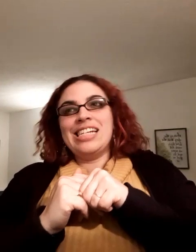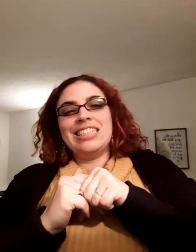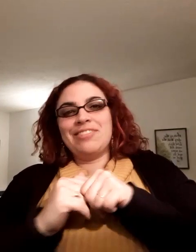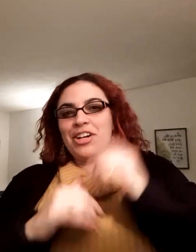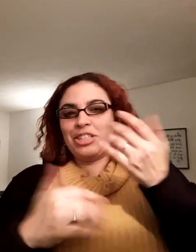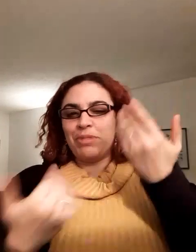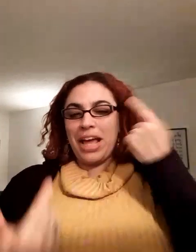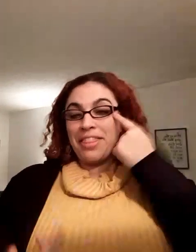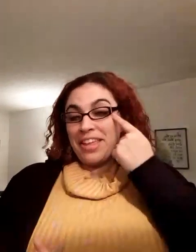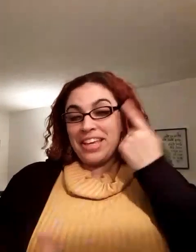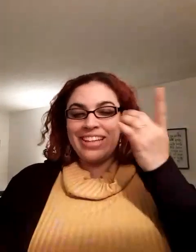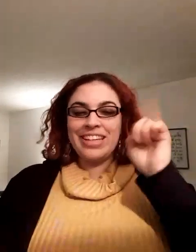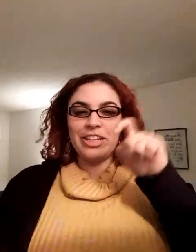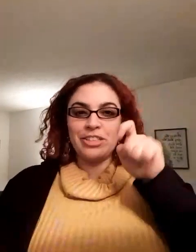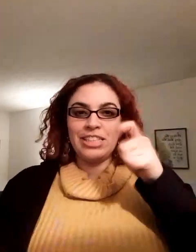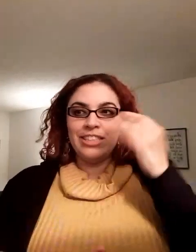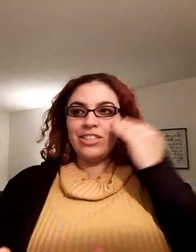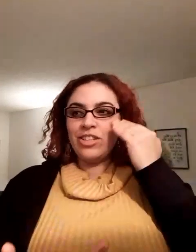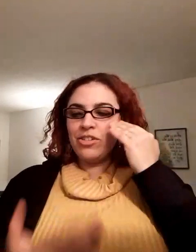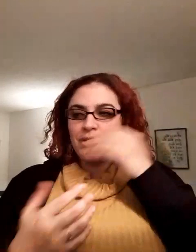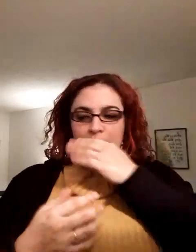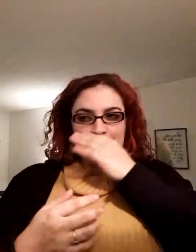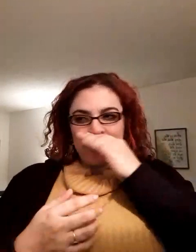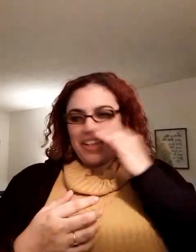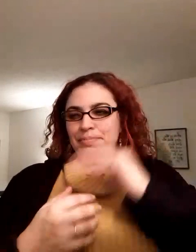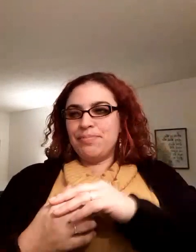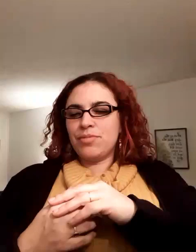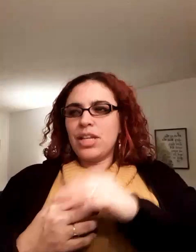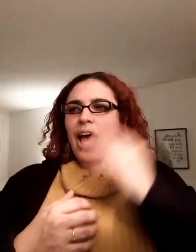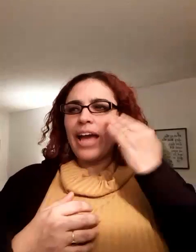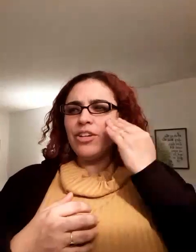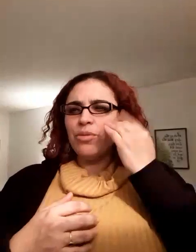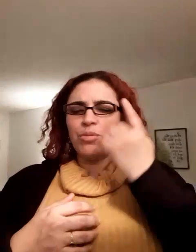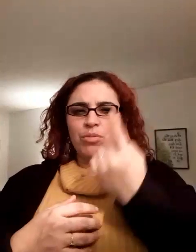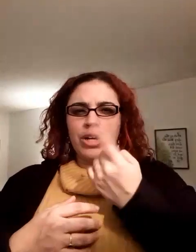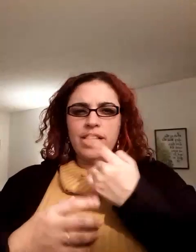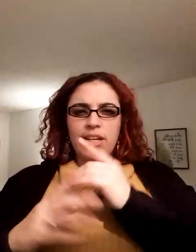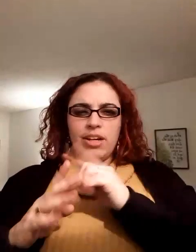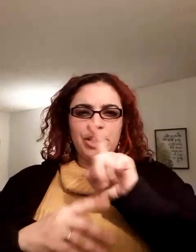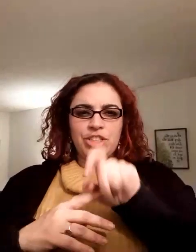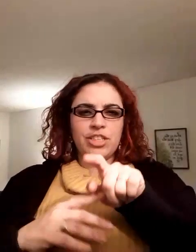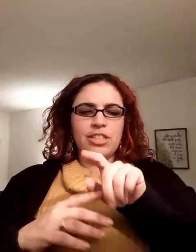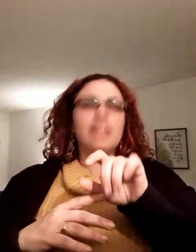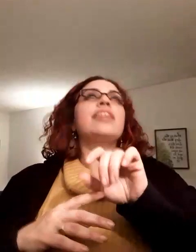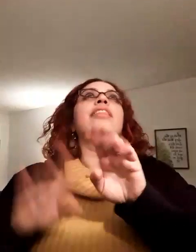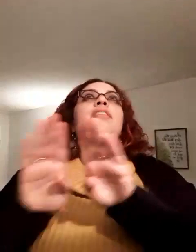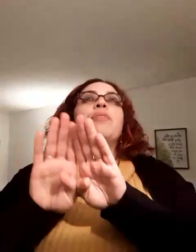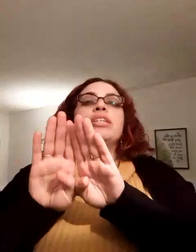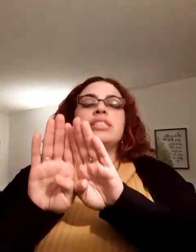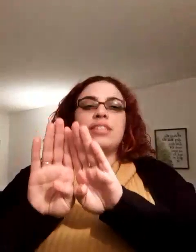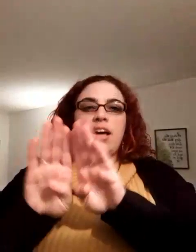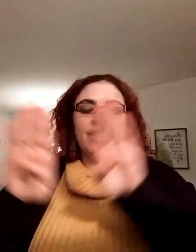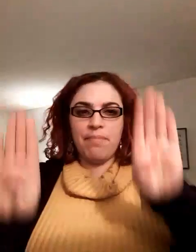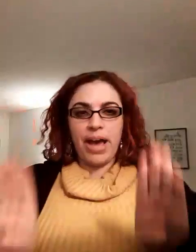as far as what I think he'll need to know. I know one question was the